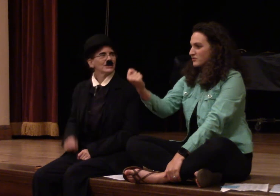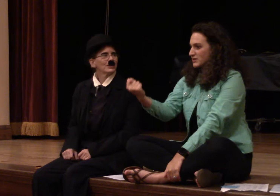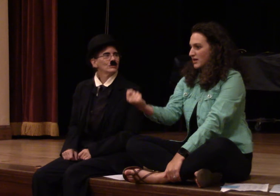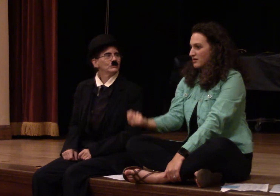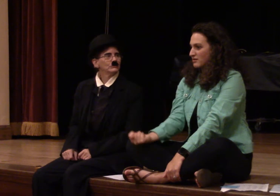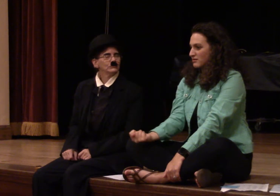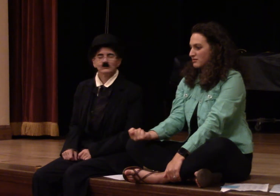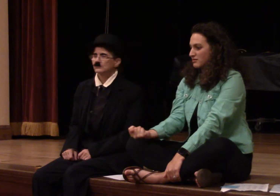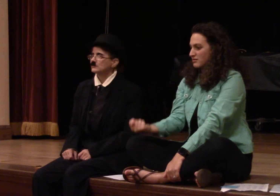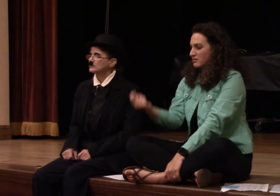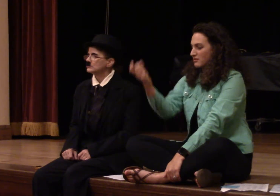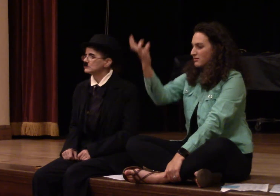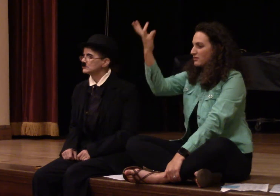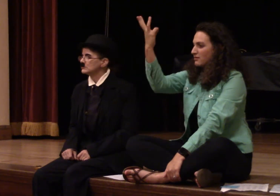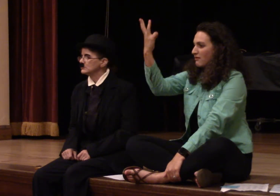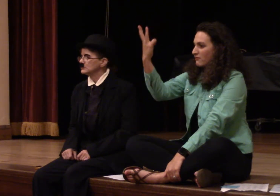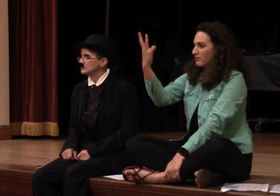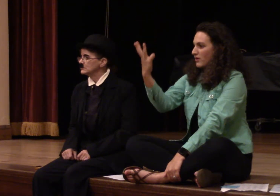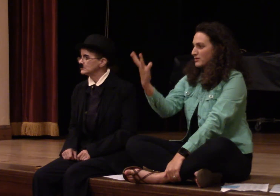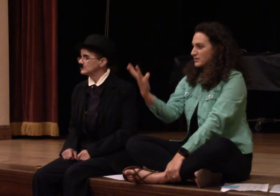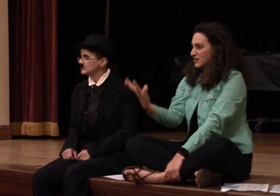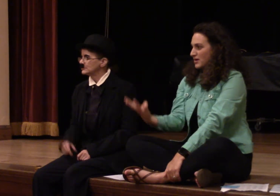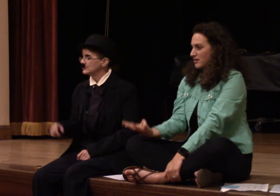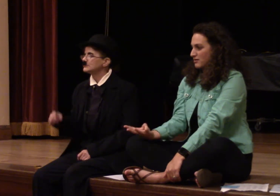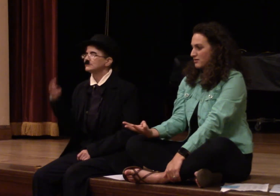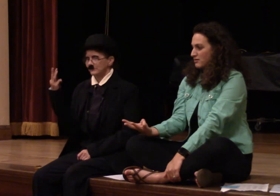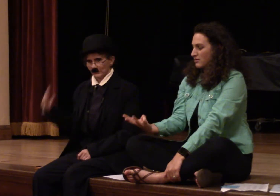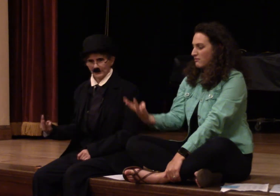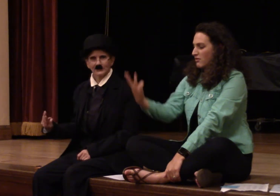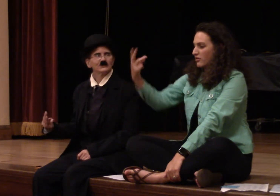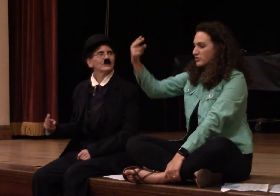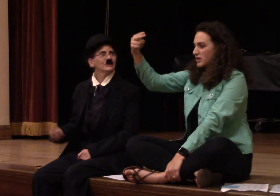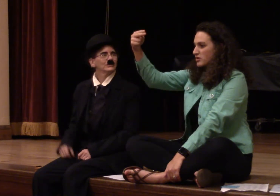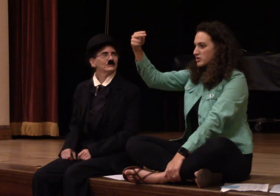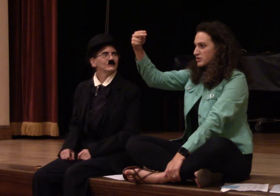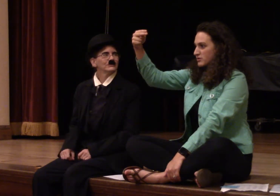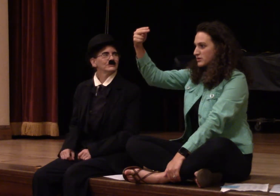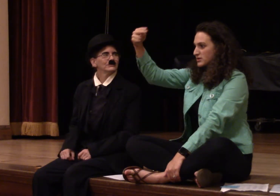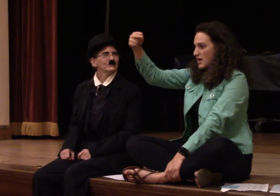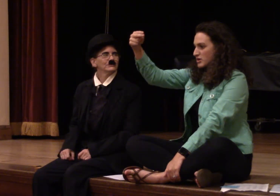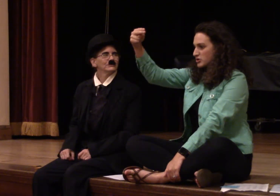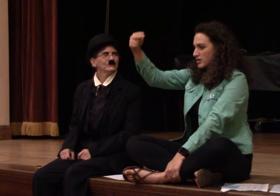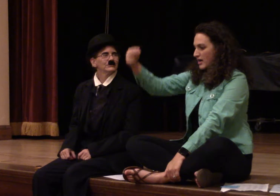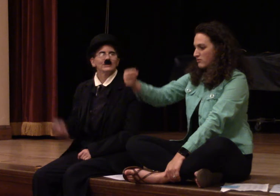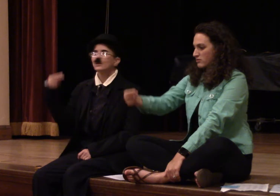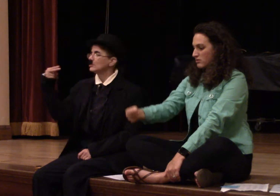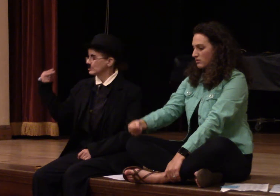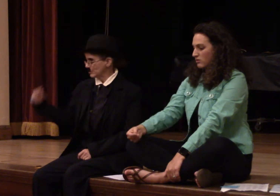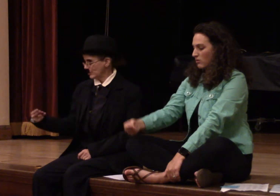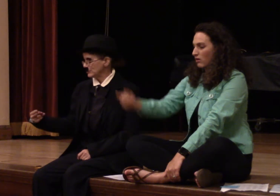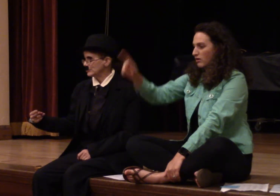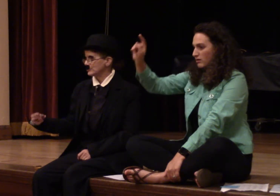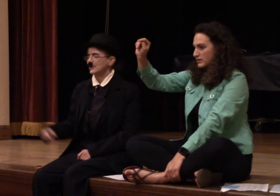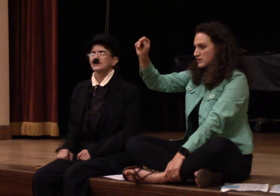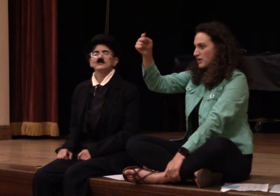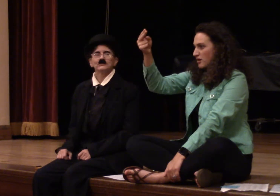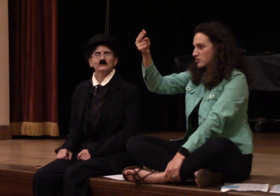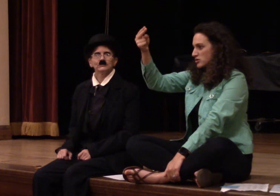Tuesday, every Wednesday. Thursday you can just do an H down or a TH